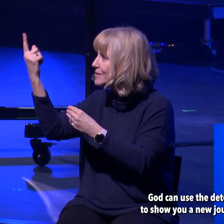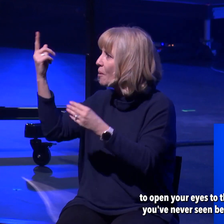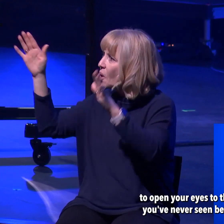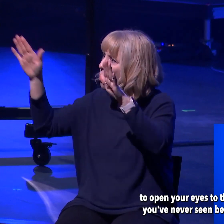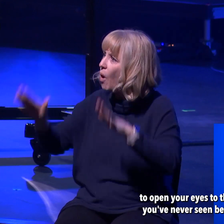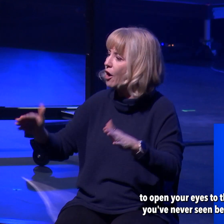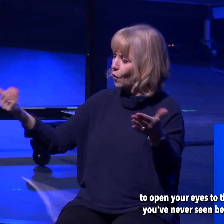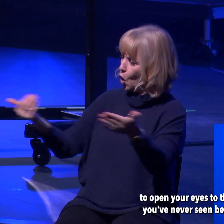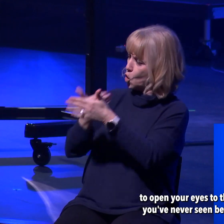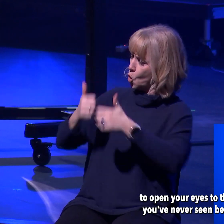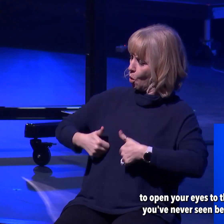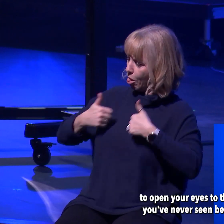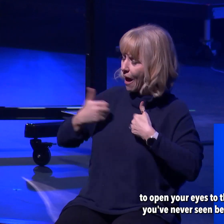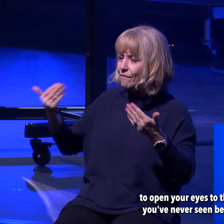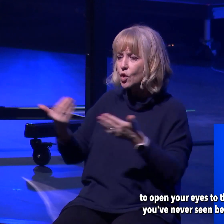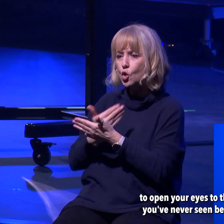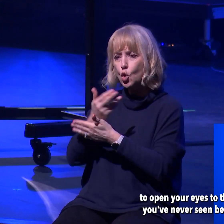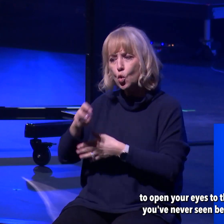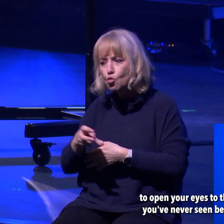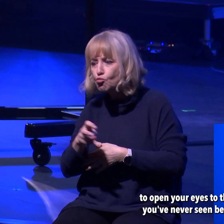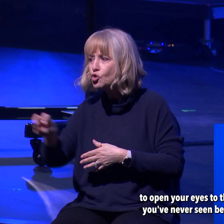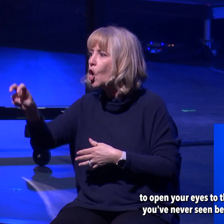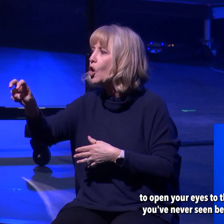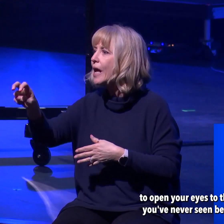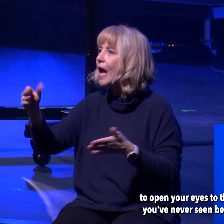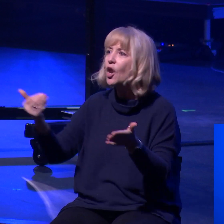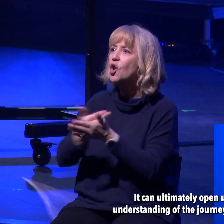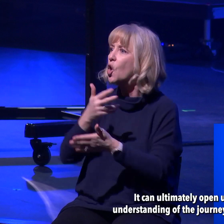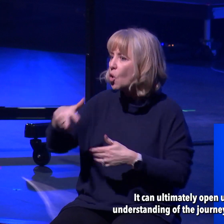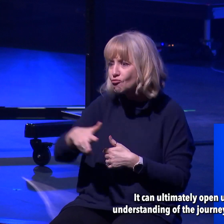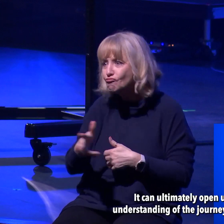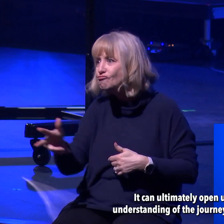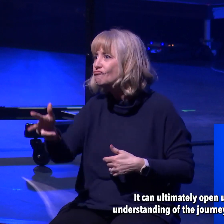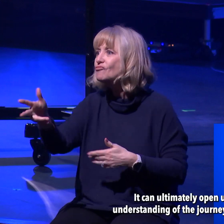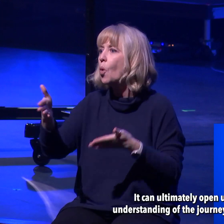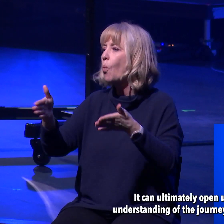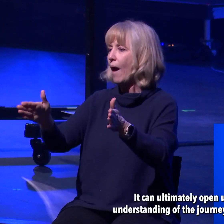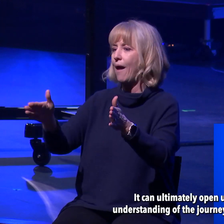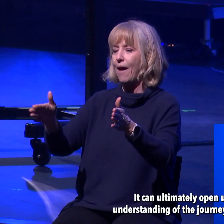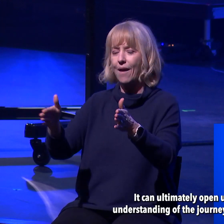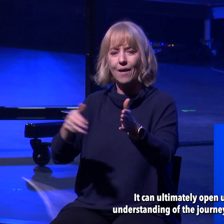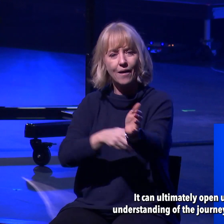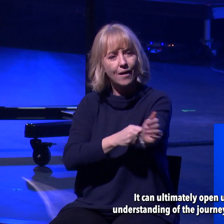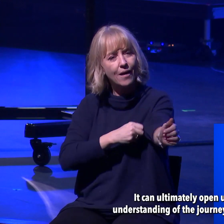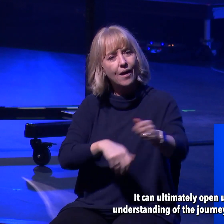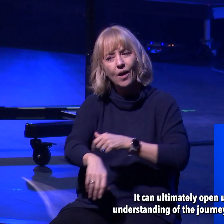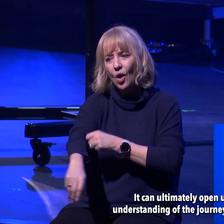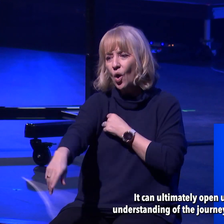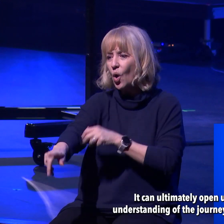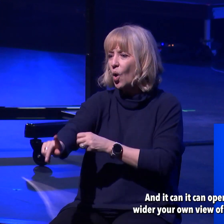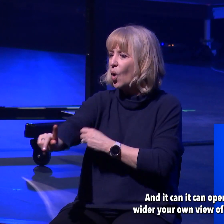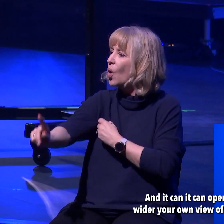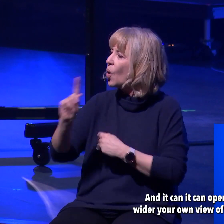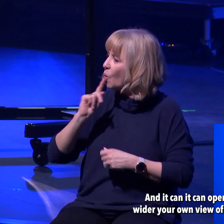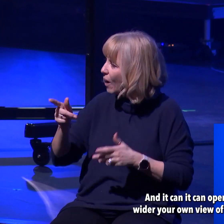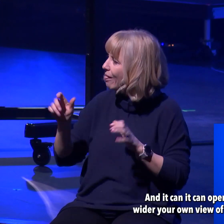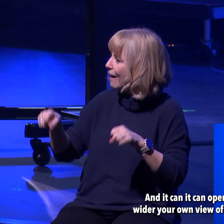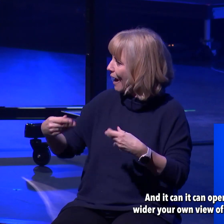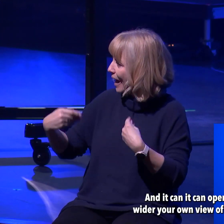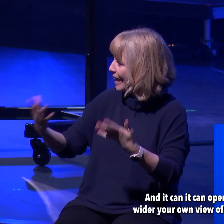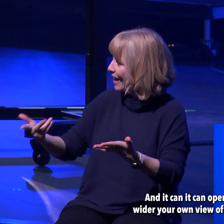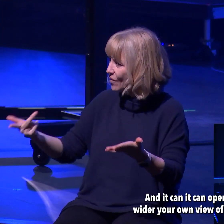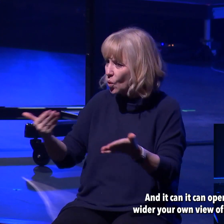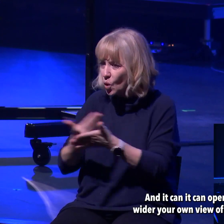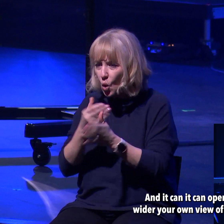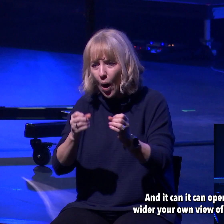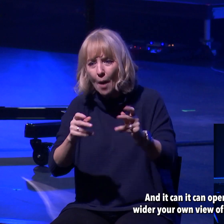new journey, to open your eyes to things you've never seen before. It can ultimately open up your understanding of the journey you are on, and it can open